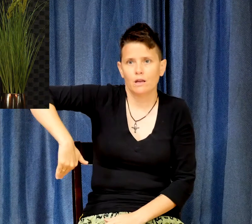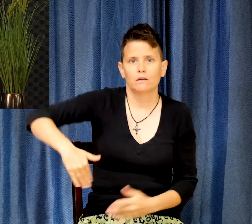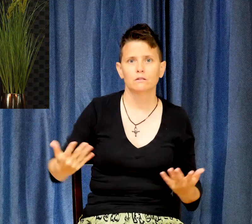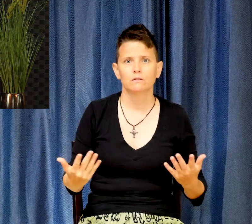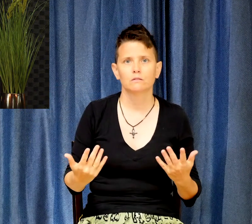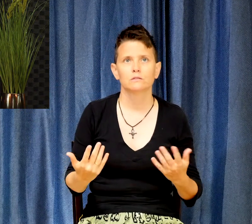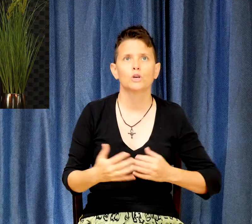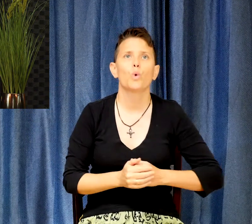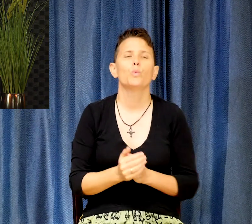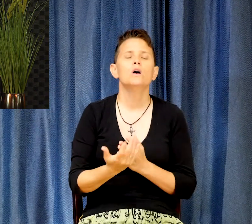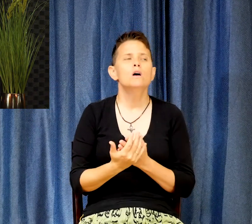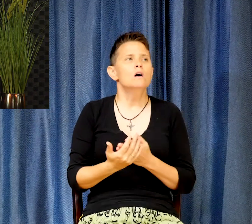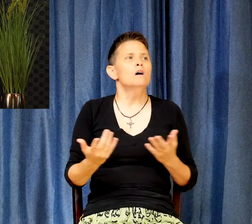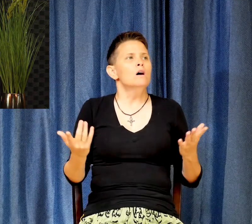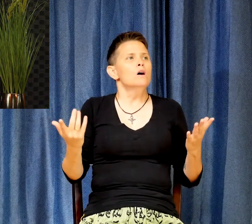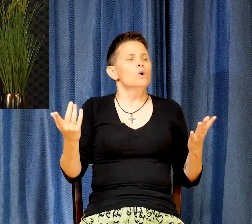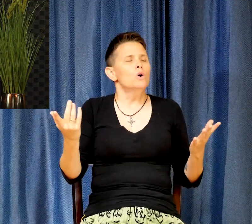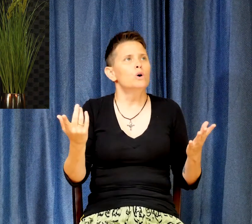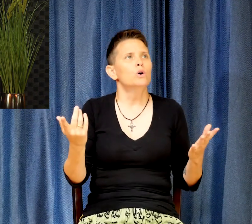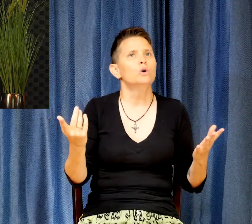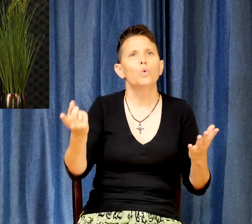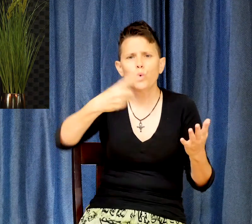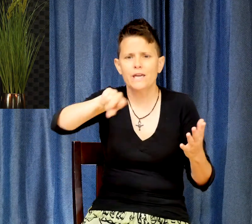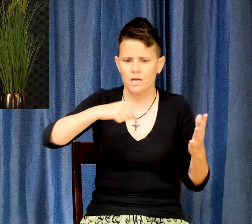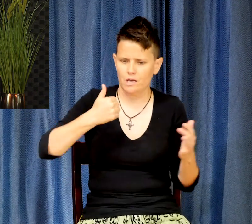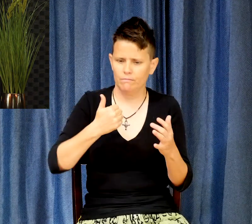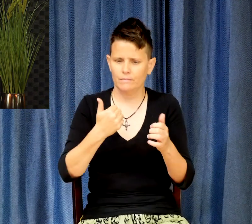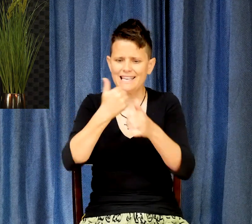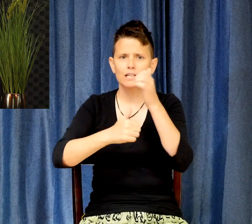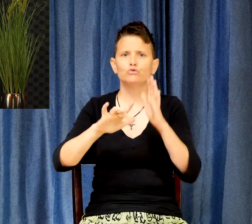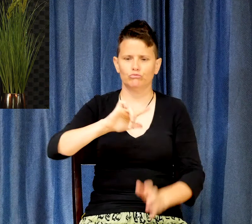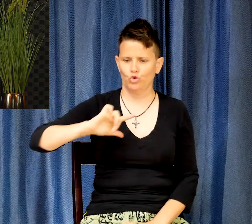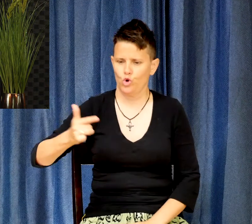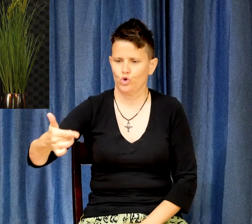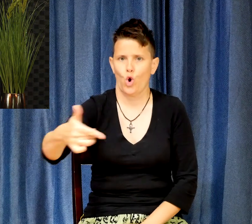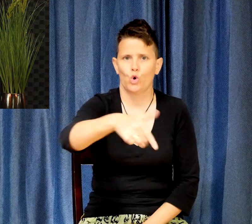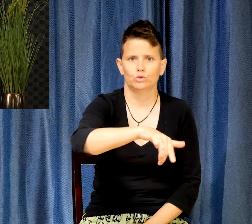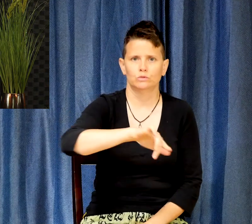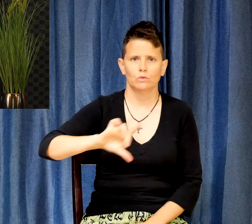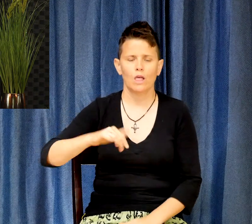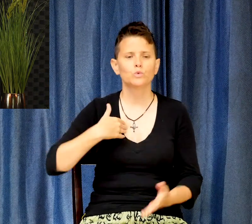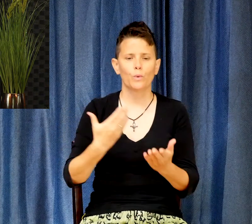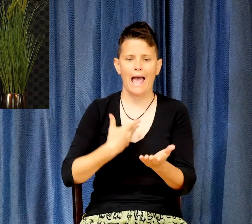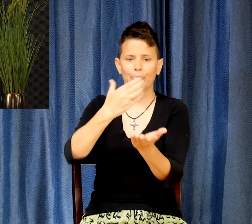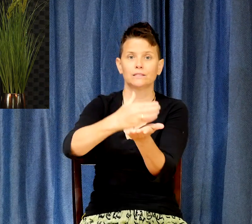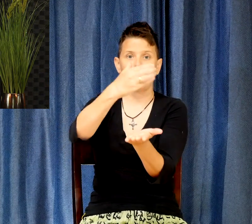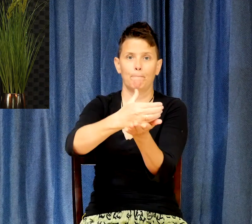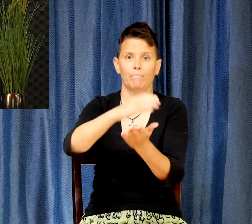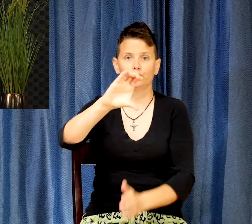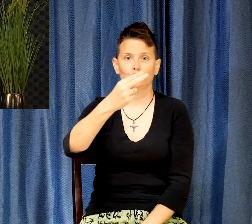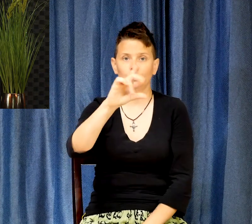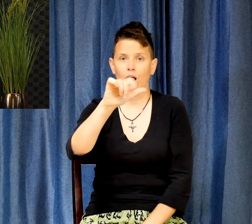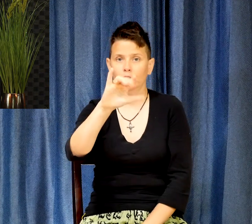Shannon had epoxied the cracks back together. This is a chalice that I believe originated from a staff member, and we blessed it, and